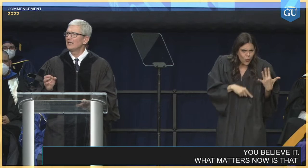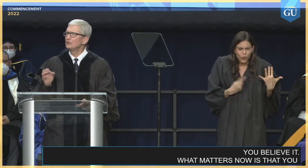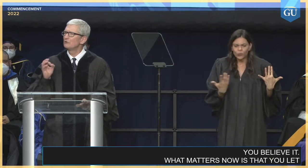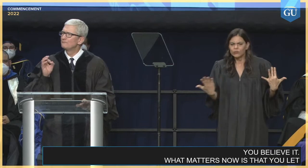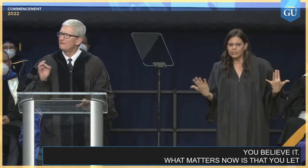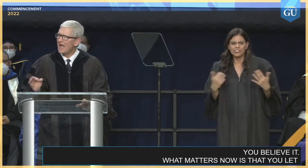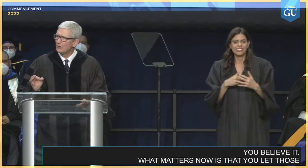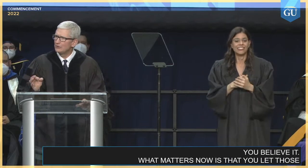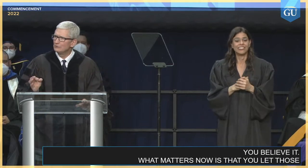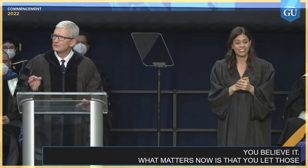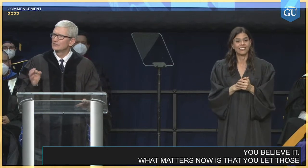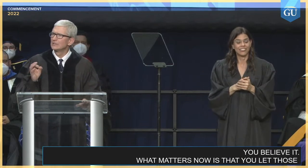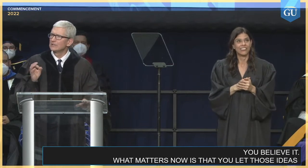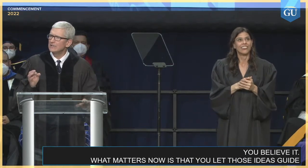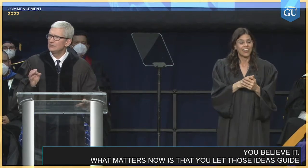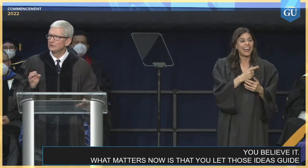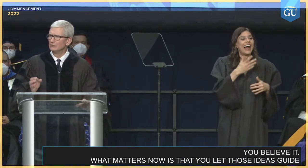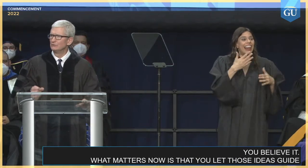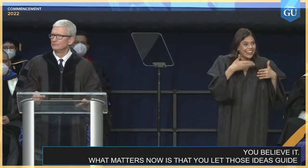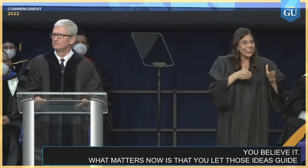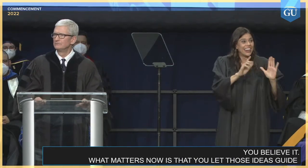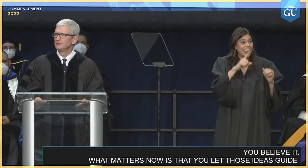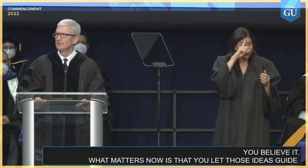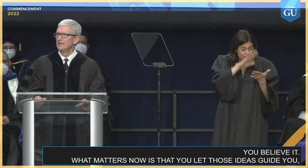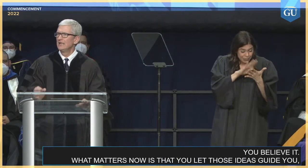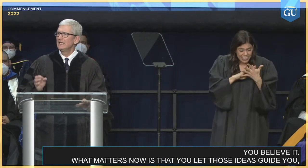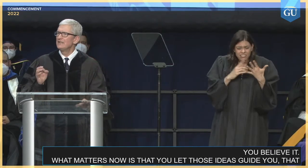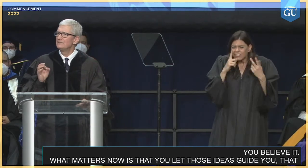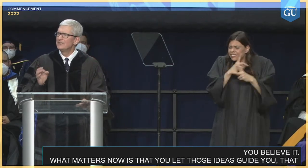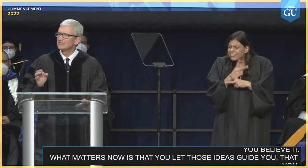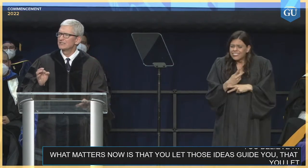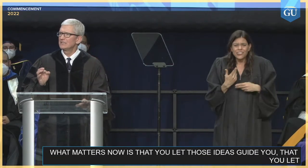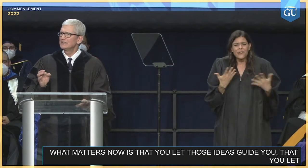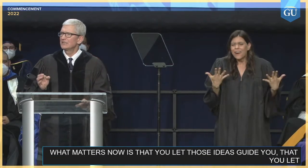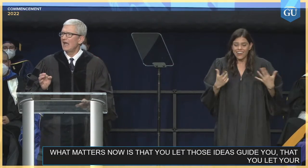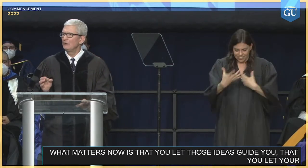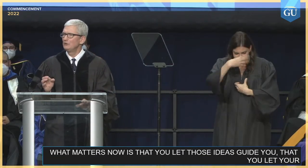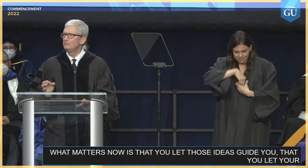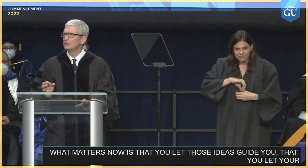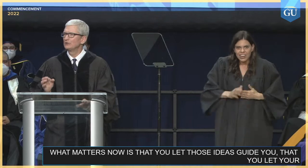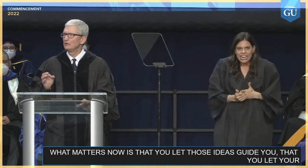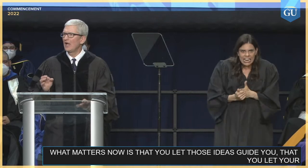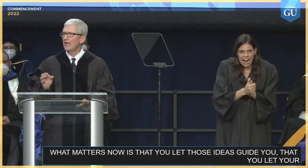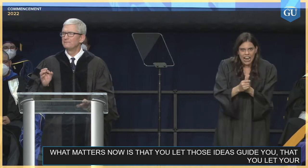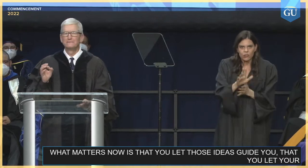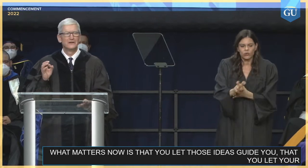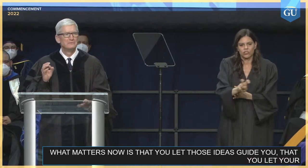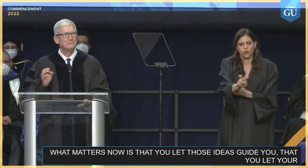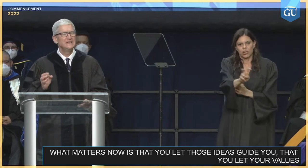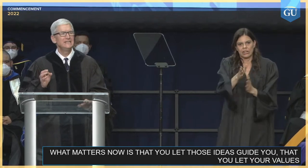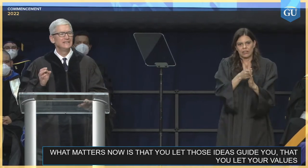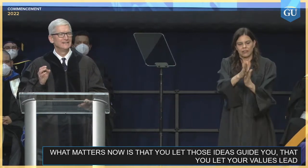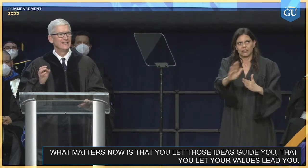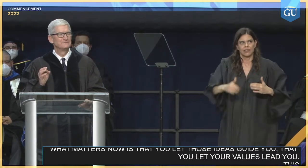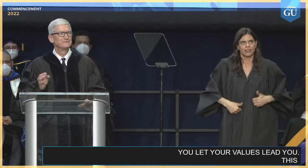your values lead you. This is how you build a life of meaning and